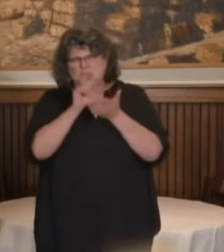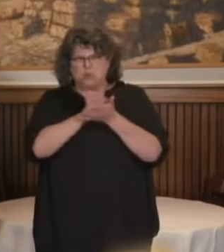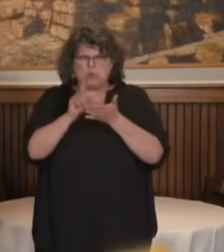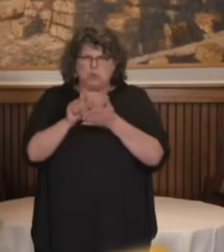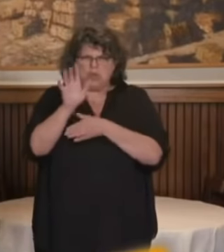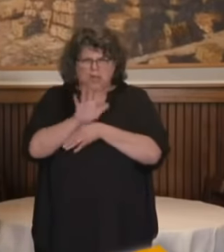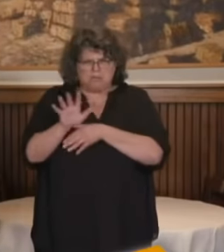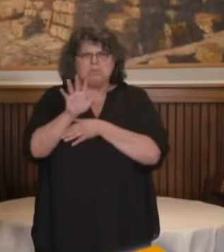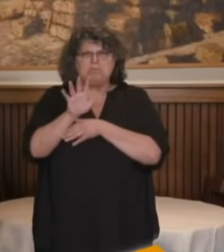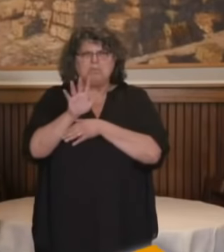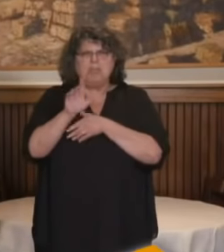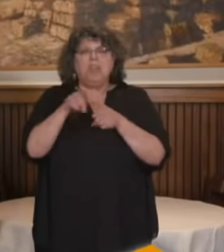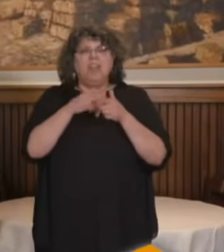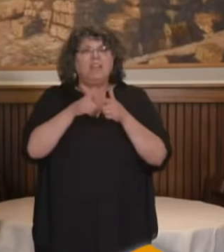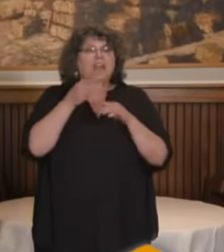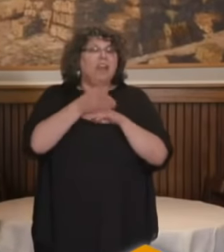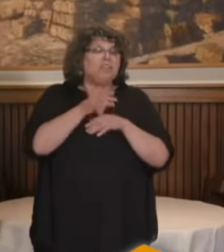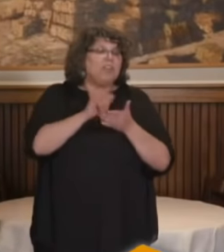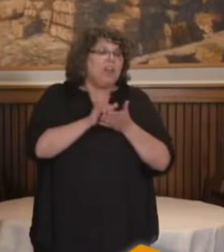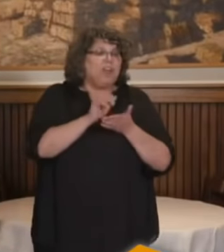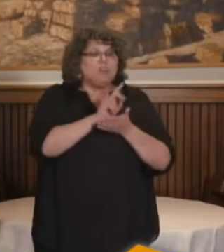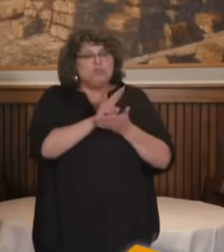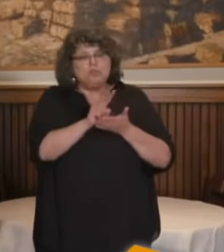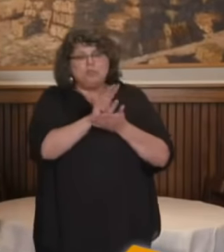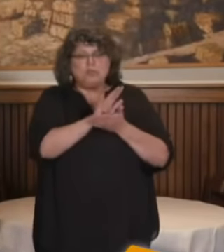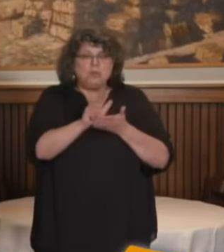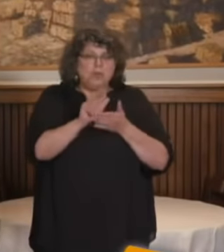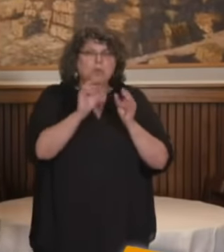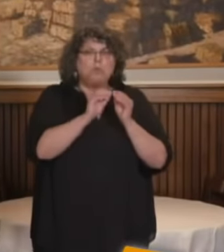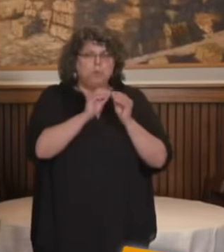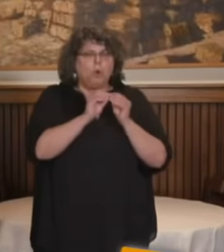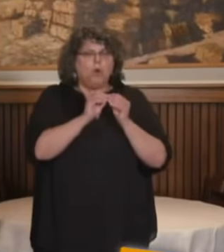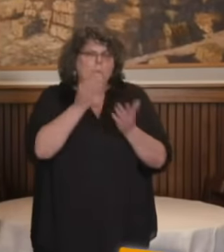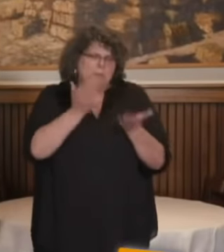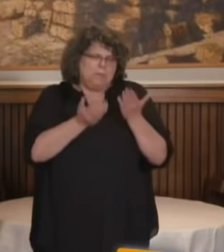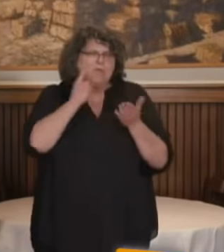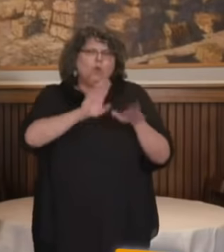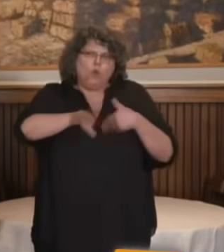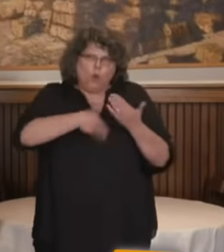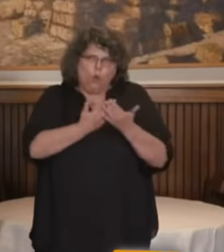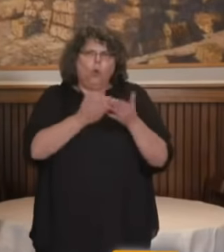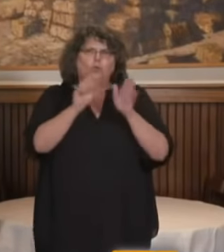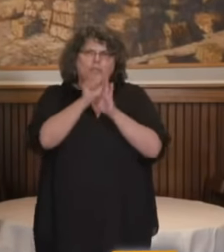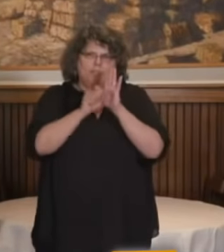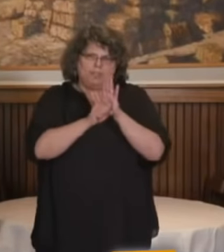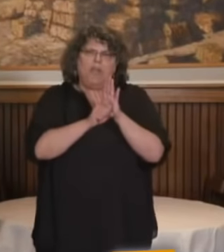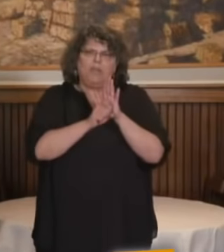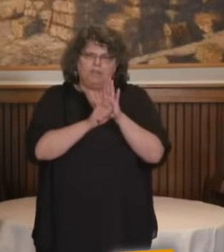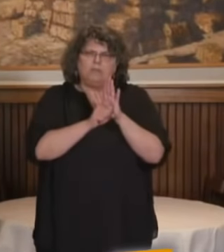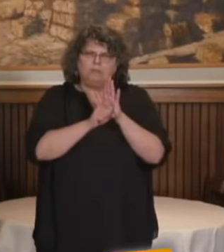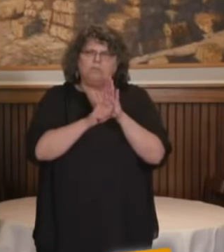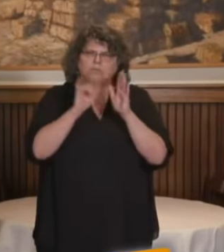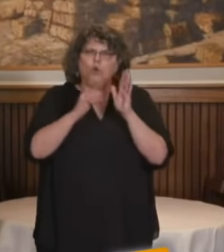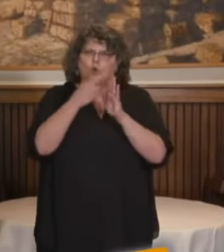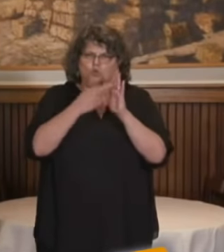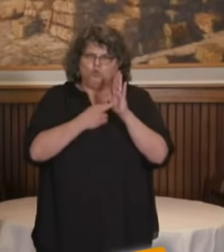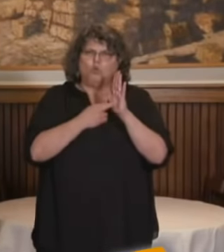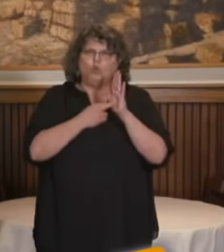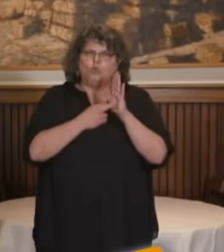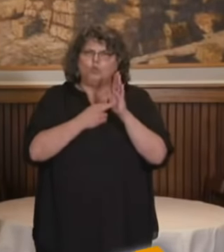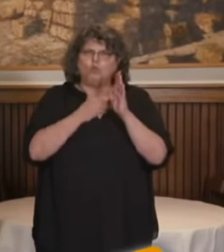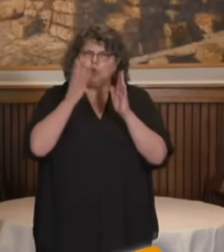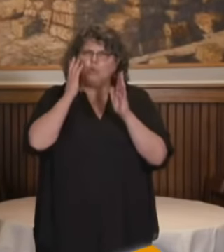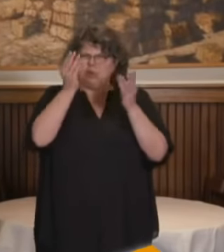so, and then within a few weeks, more broadly statewide, those guidelines will be